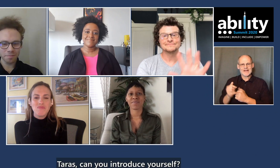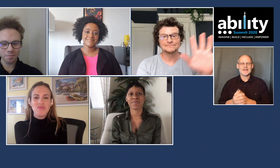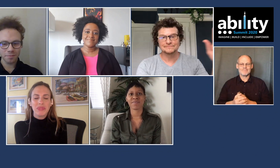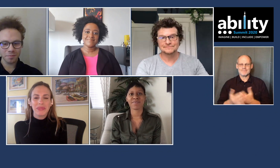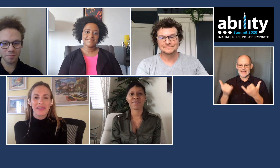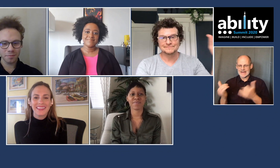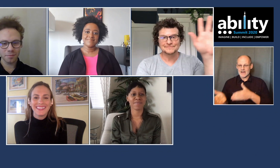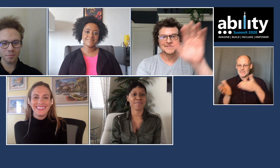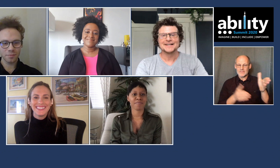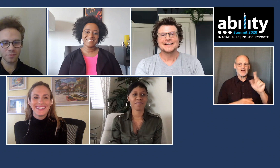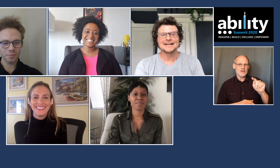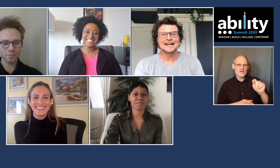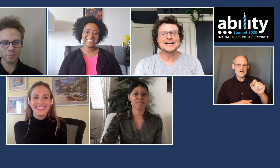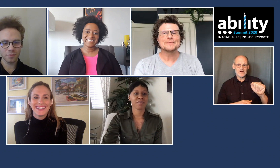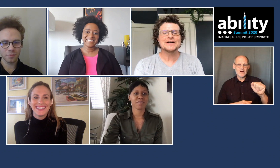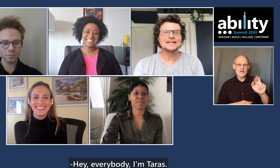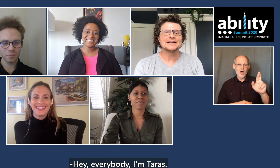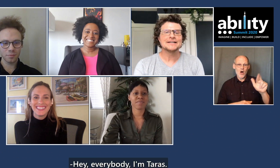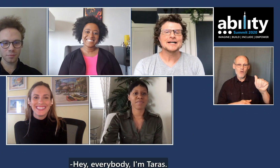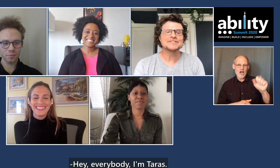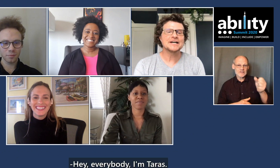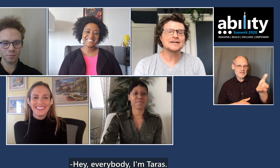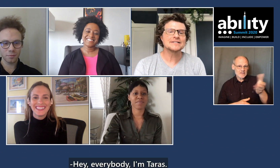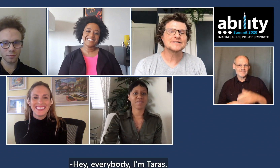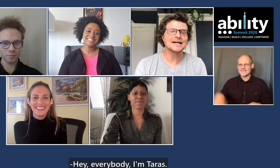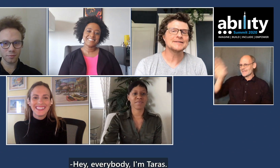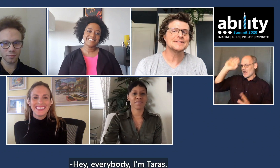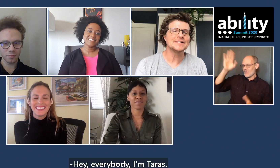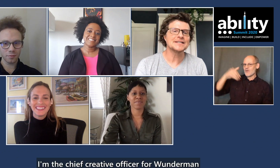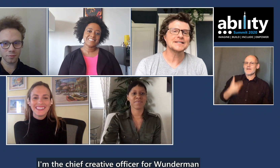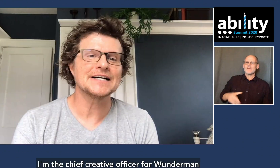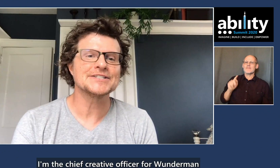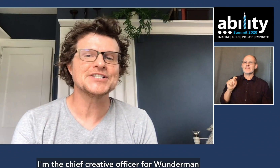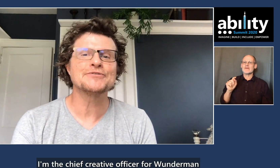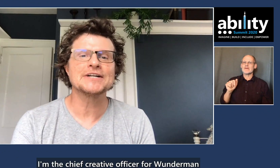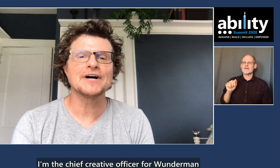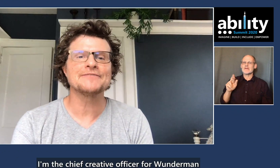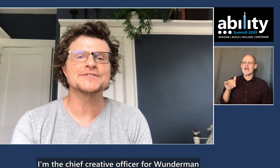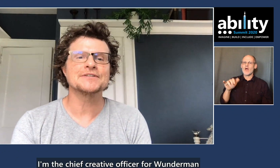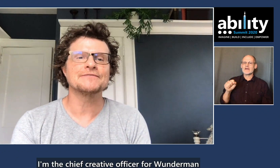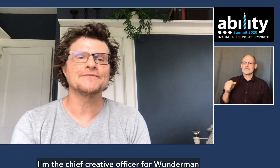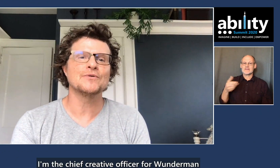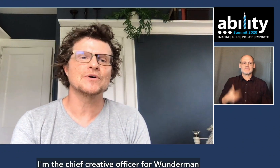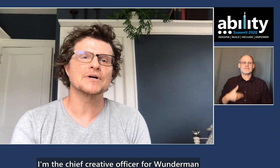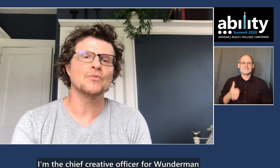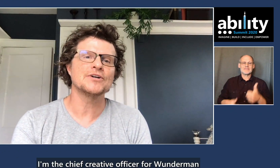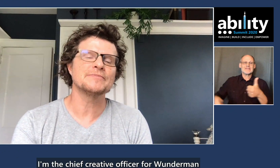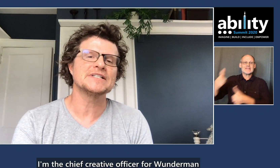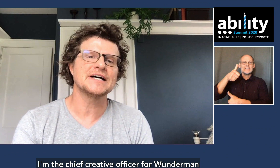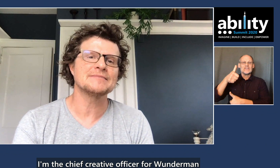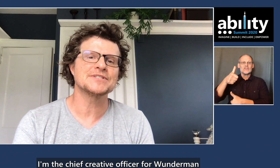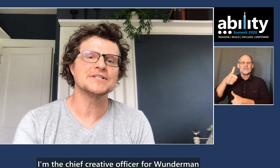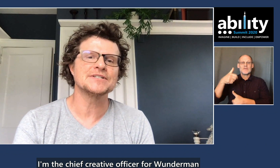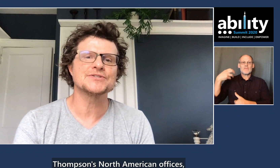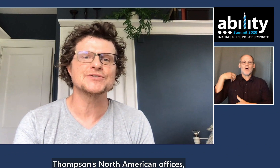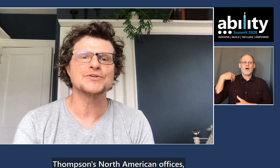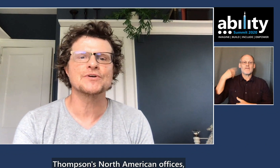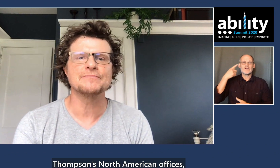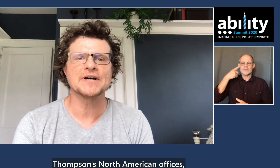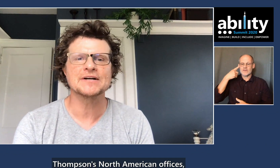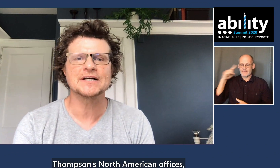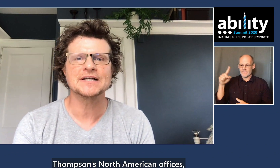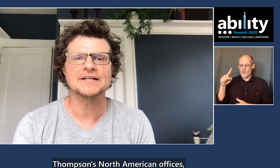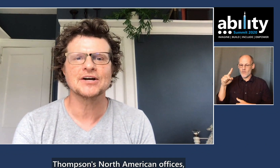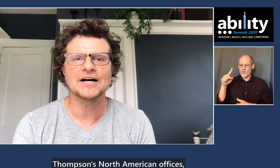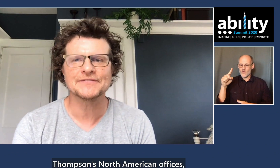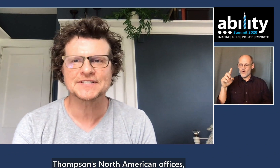yourself? Hey, everybody. I'm Taras. I'm the Chief Creative Officer for Wunderman Thompson's